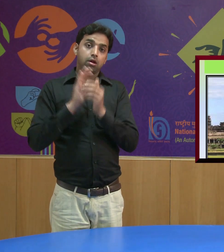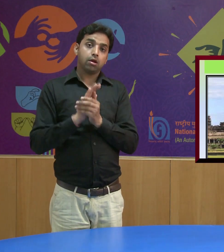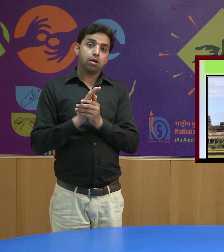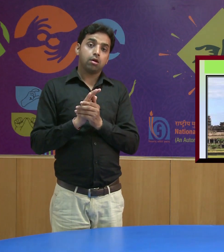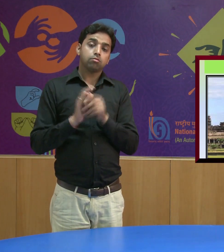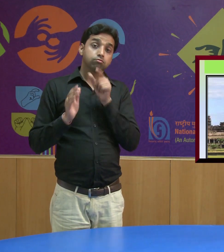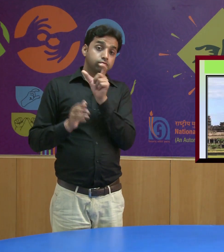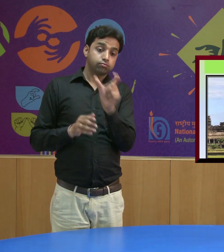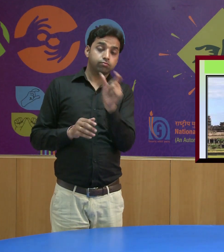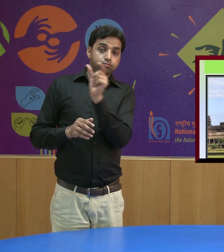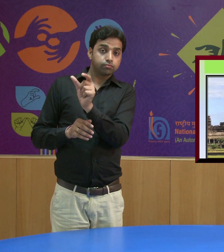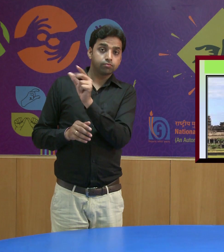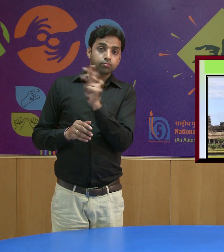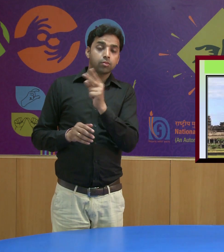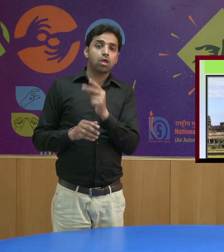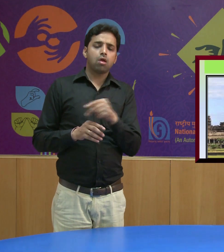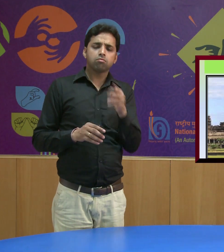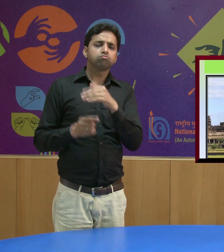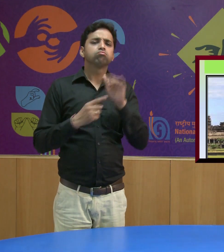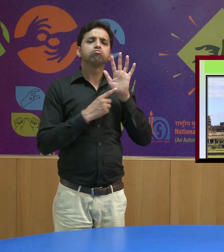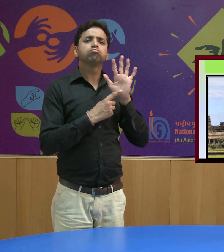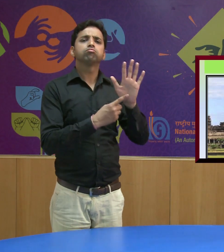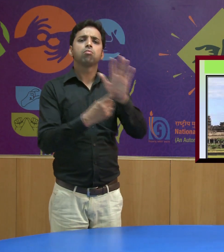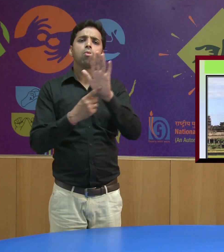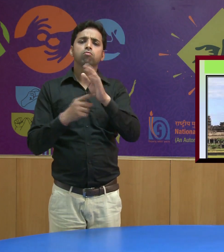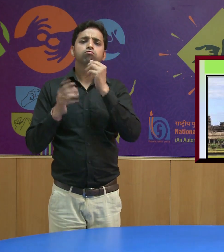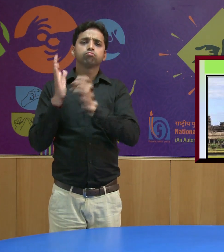have been shown on the walls of this temple.